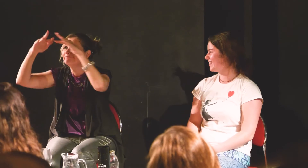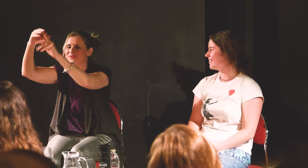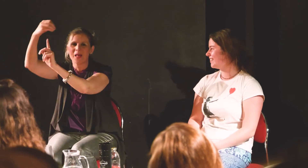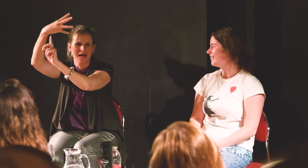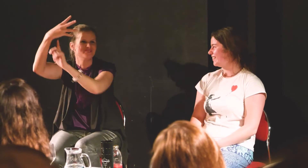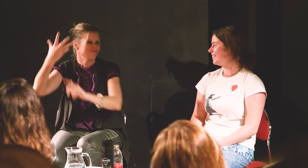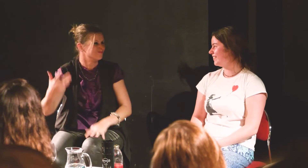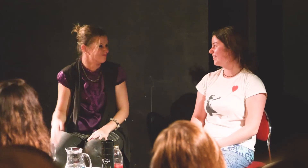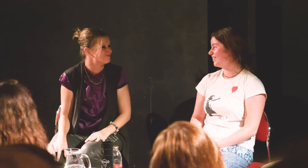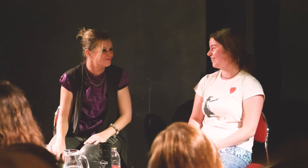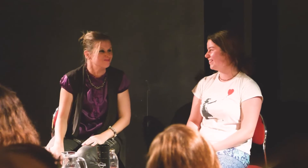like a moth to a flame.